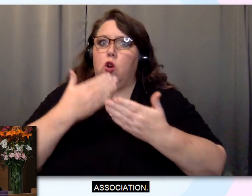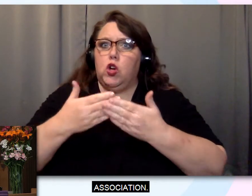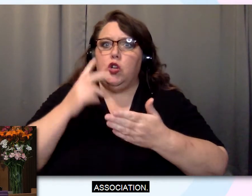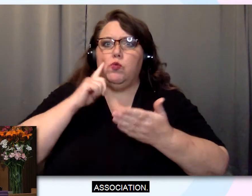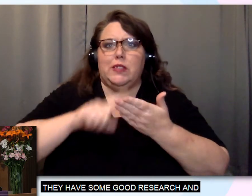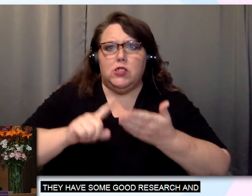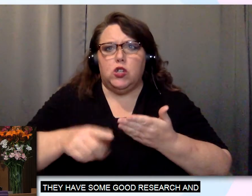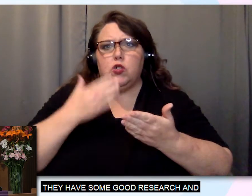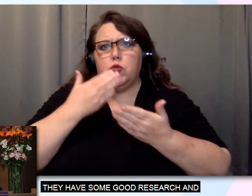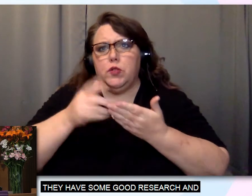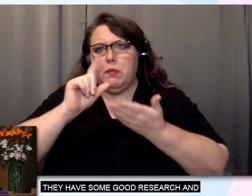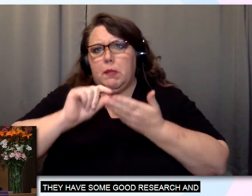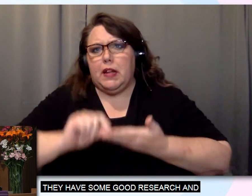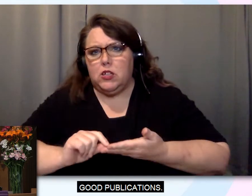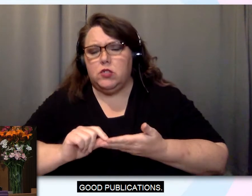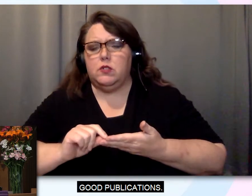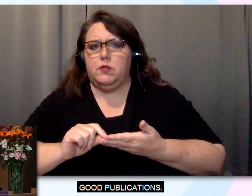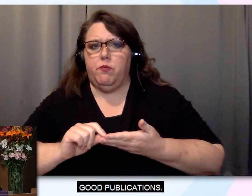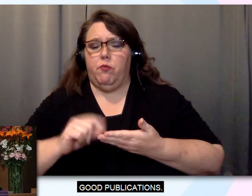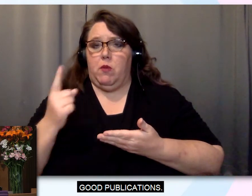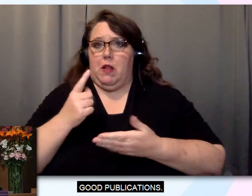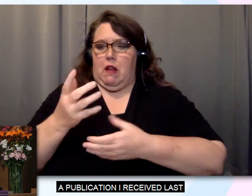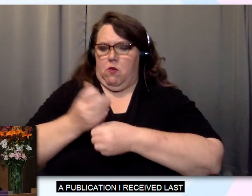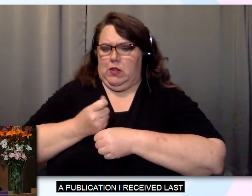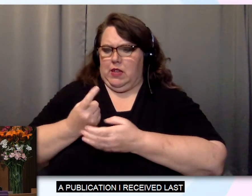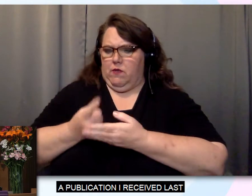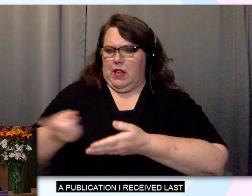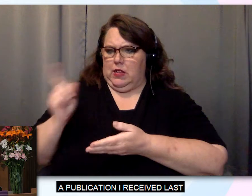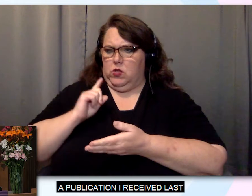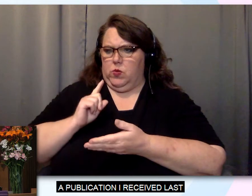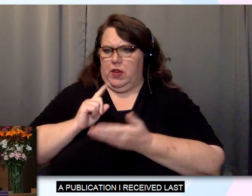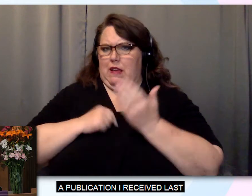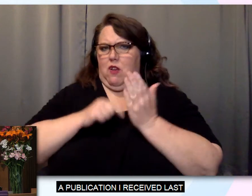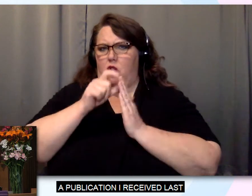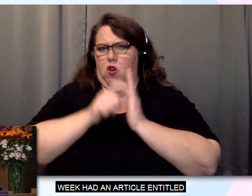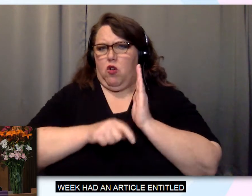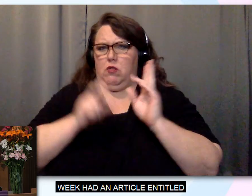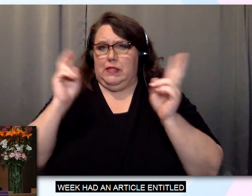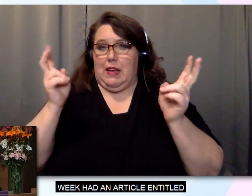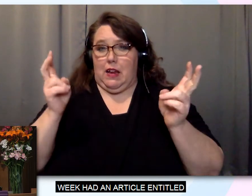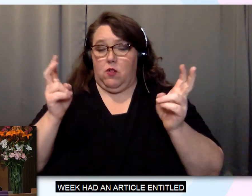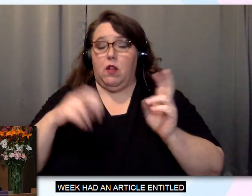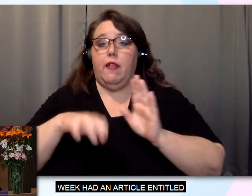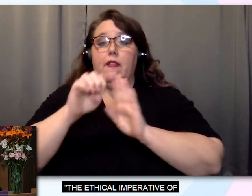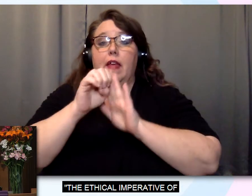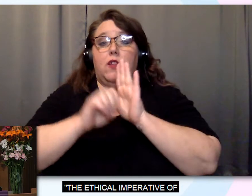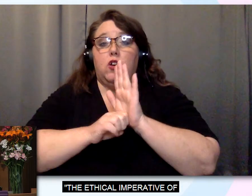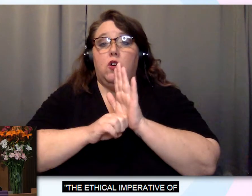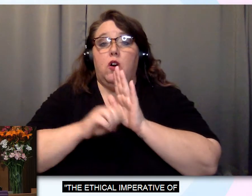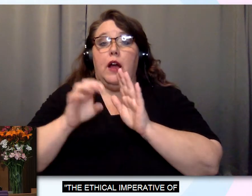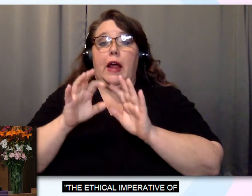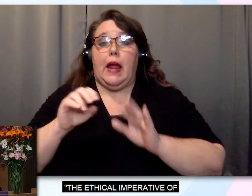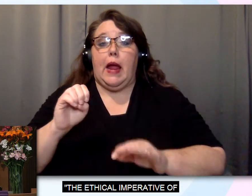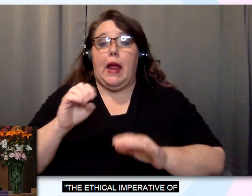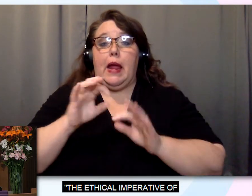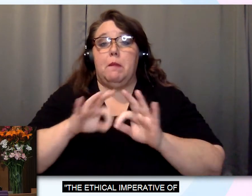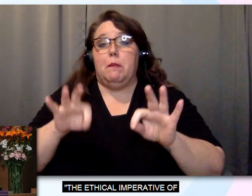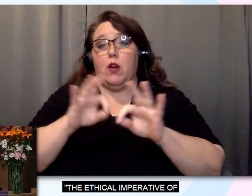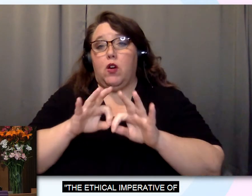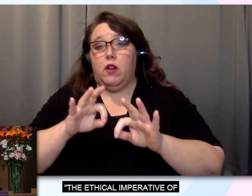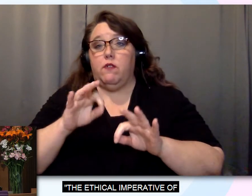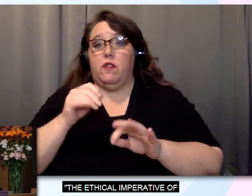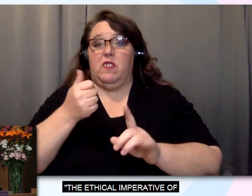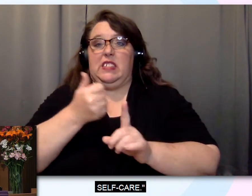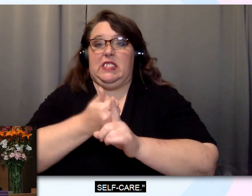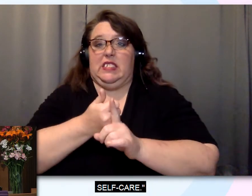have some good research and good publications. A publication I received last week had an article entitled, "The Ethical